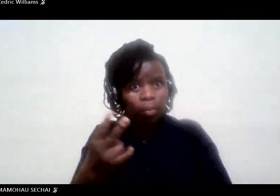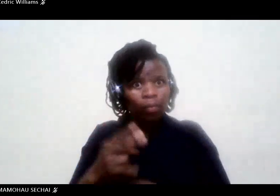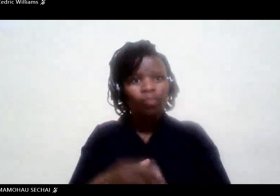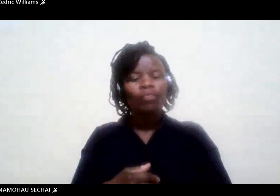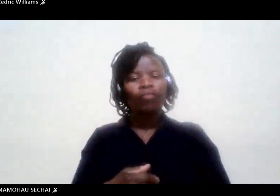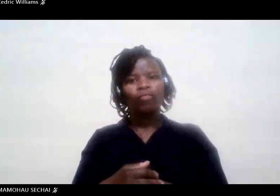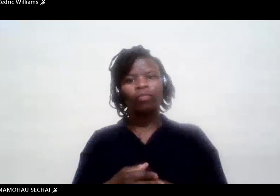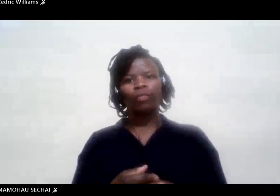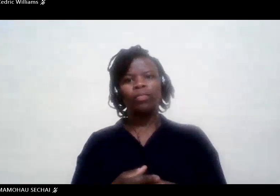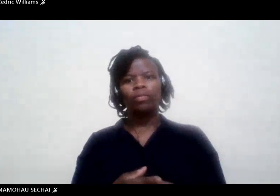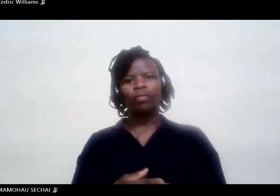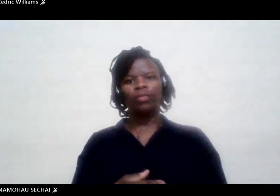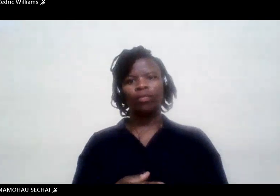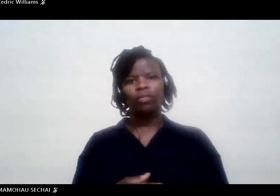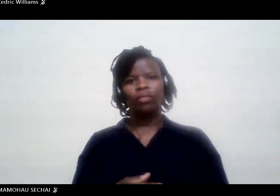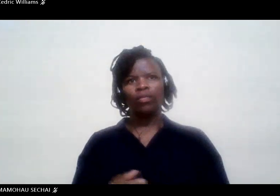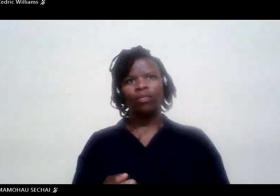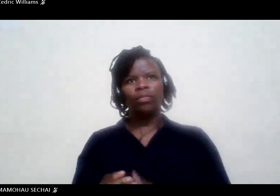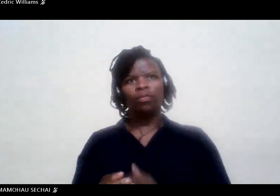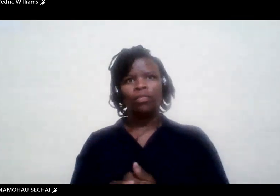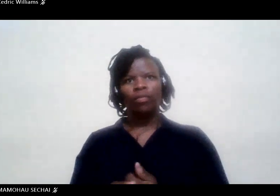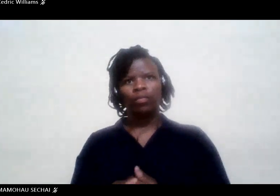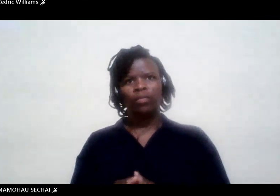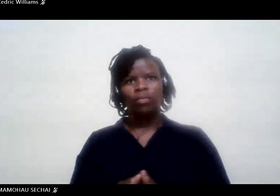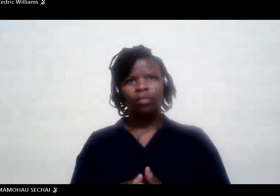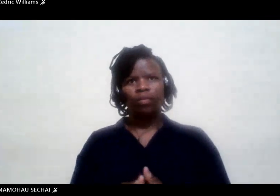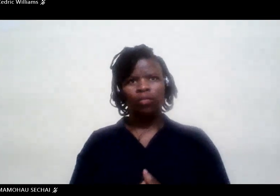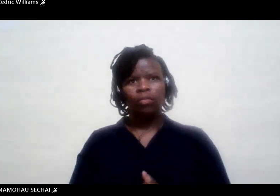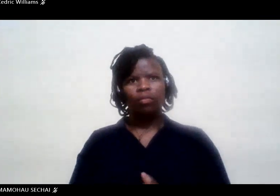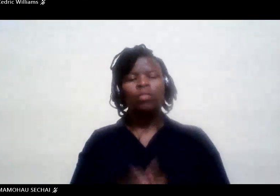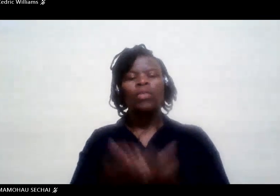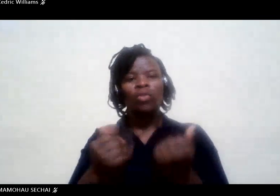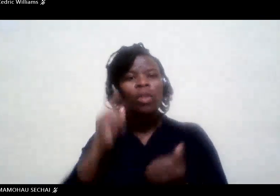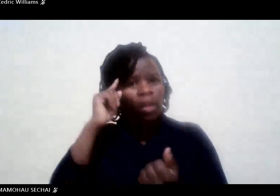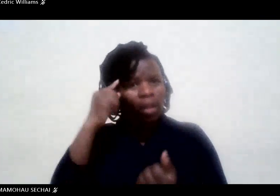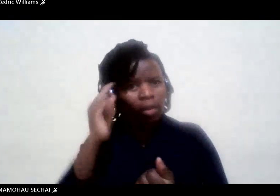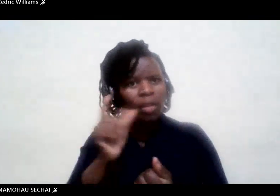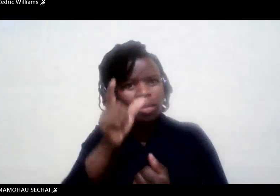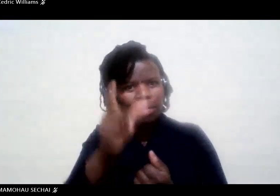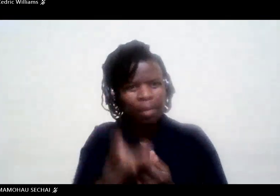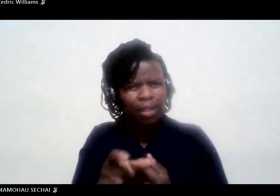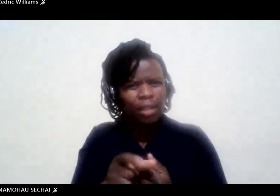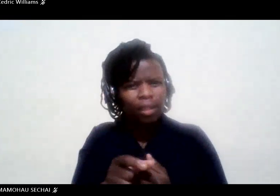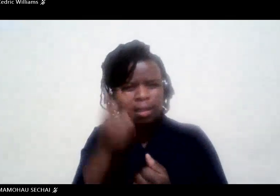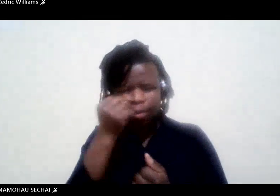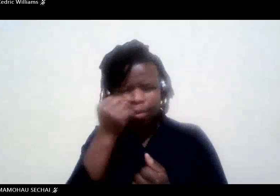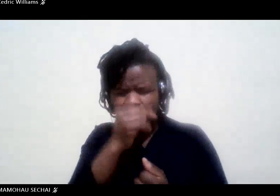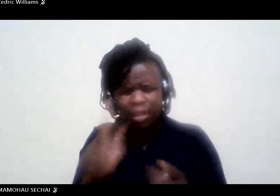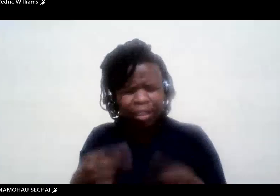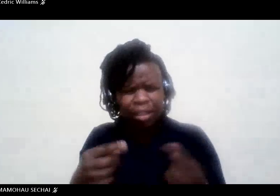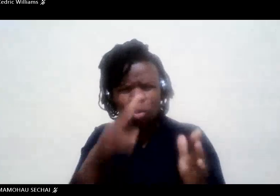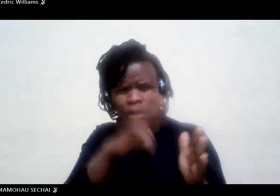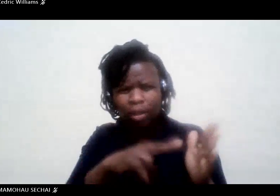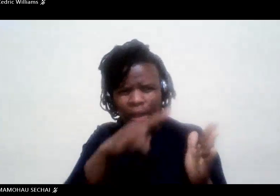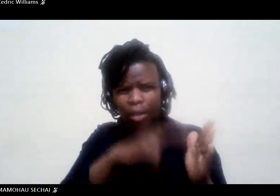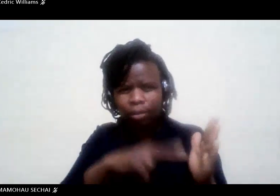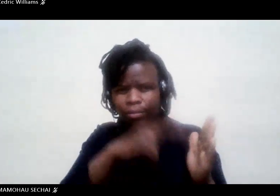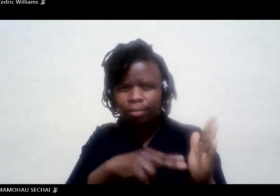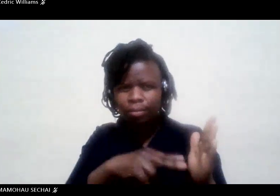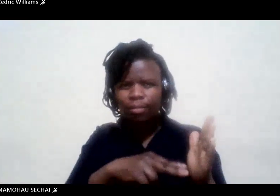time where we never thought a person who is blind can ever read, but until Braille came into place. What